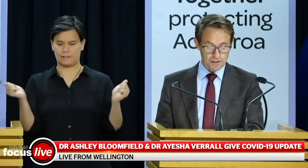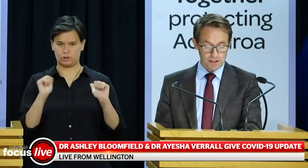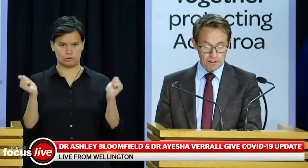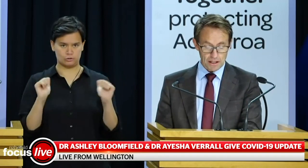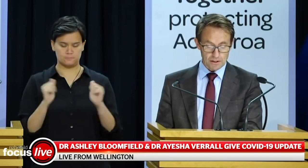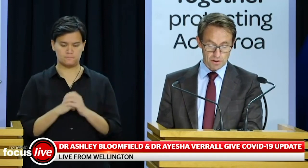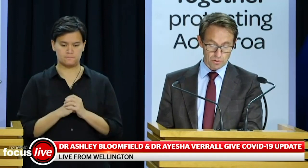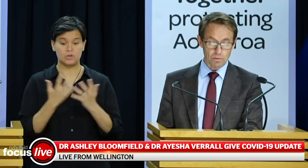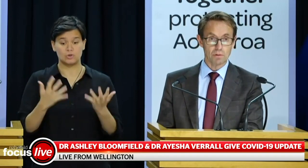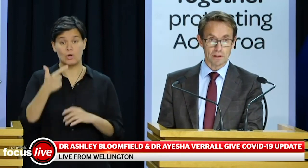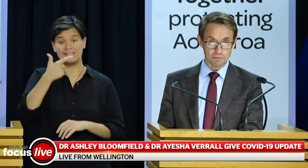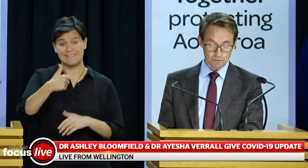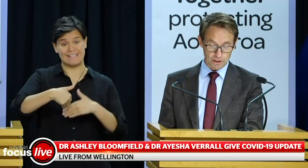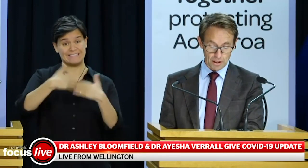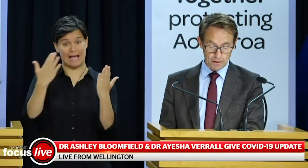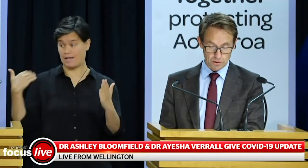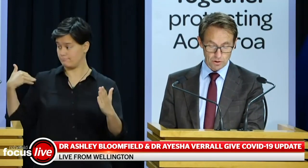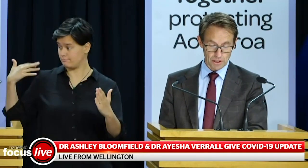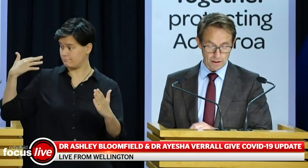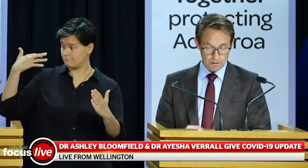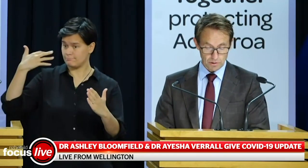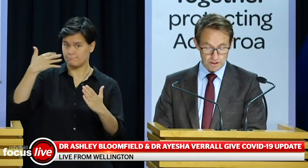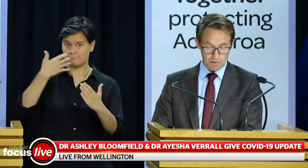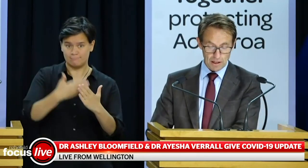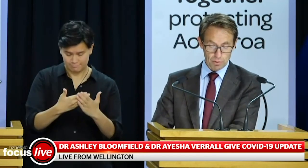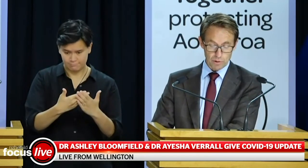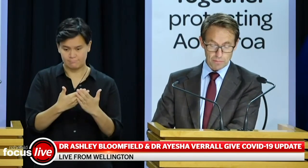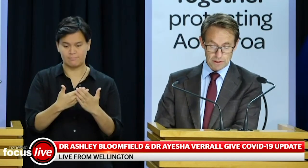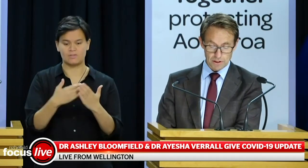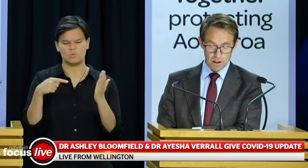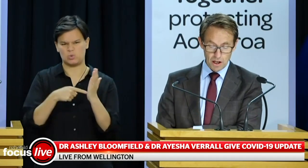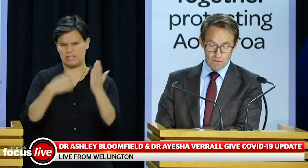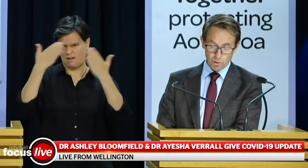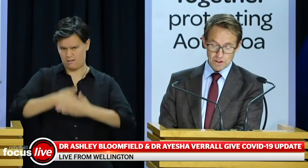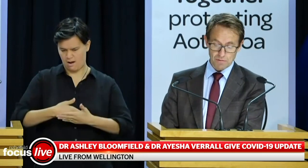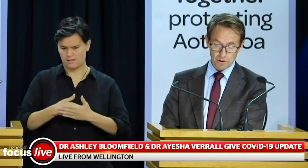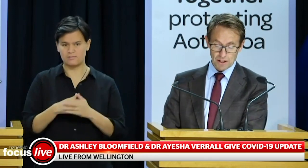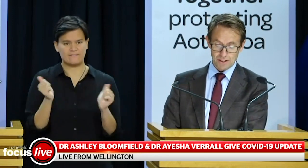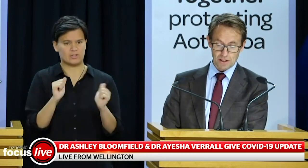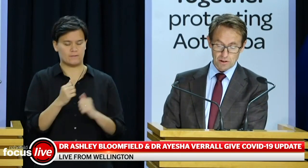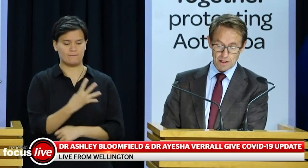in the past 7 days to 11:59 Tuesday 27 April, we administered